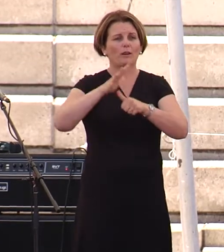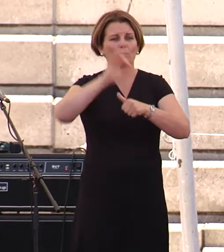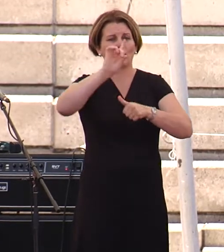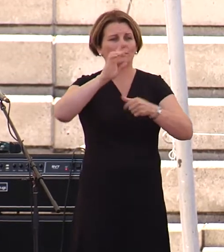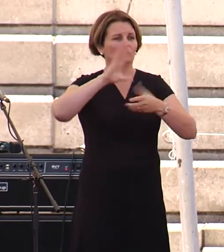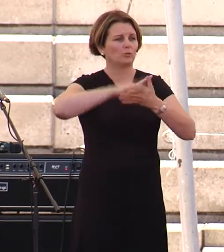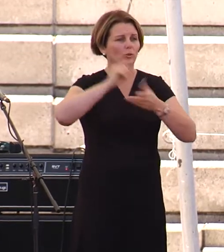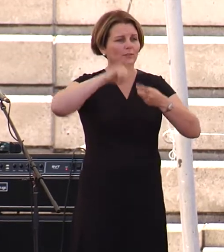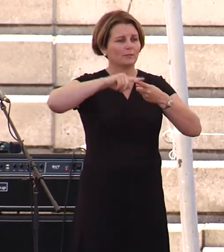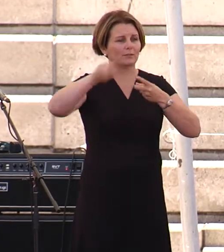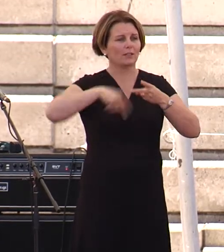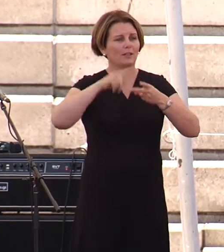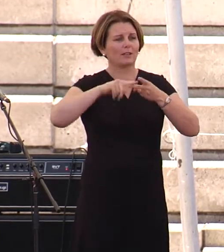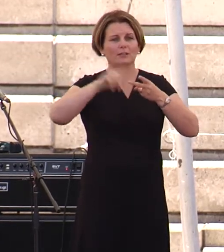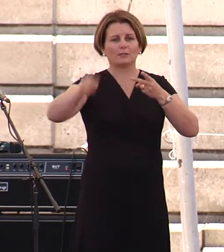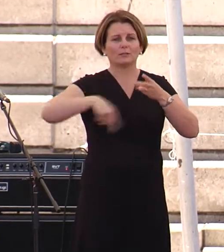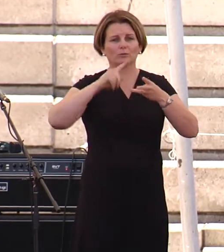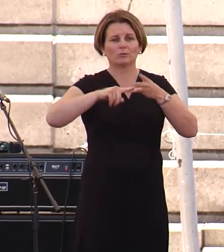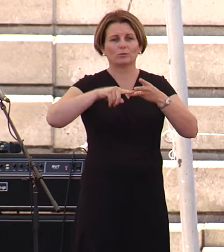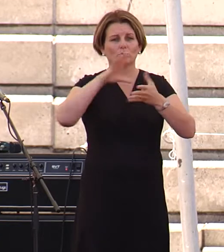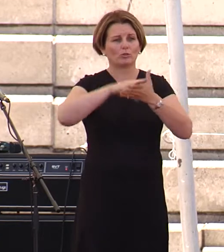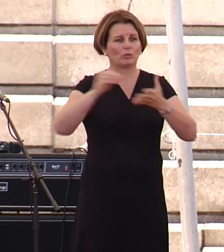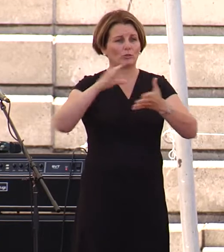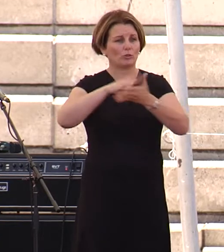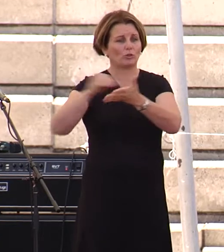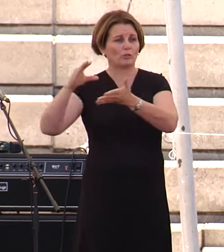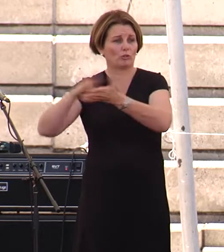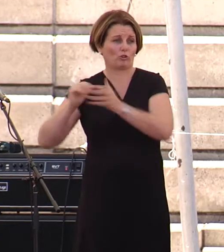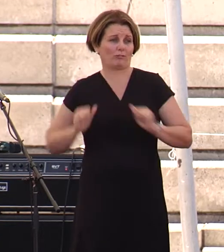students, students, and students.